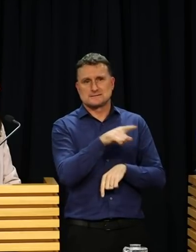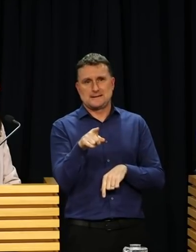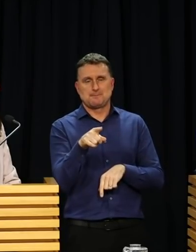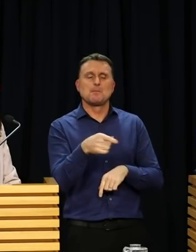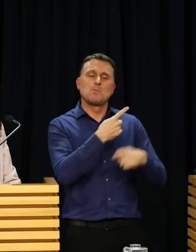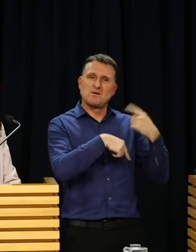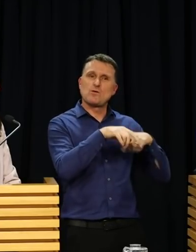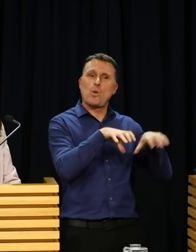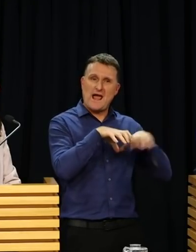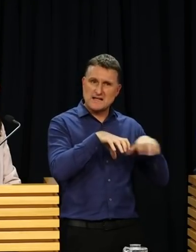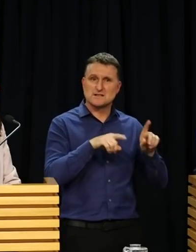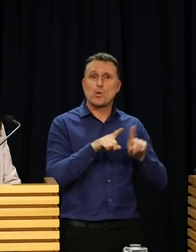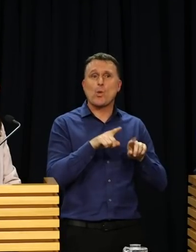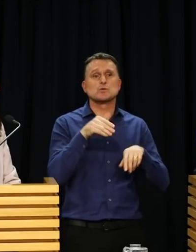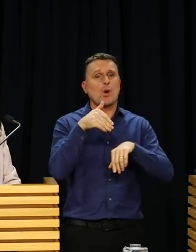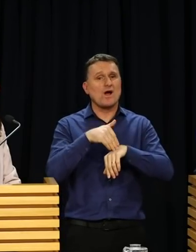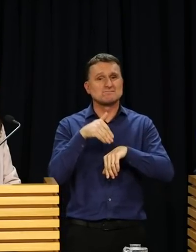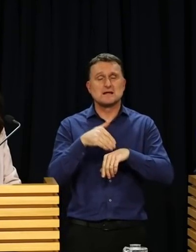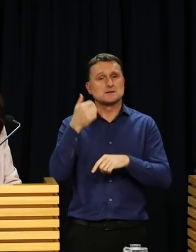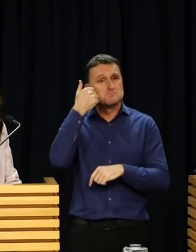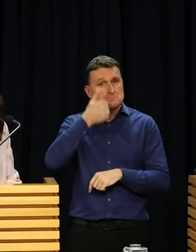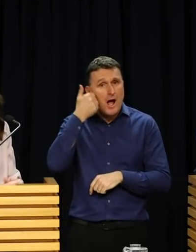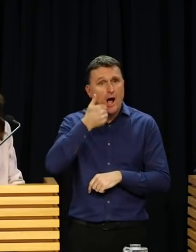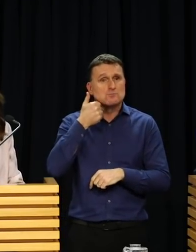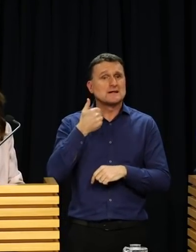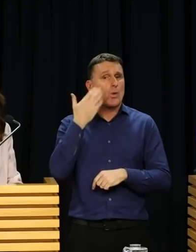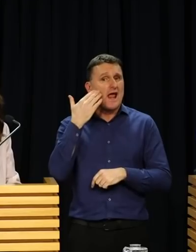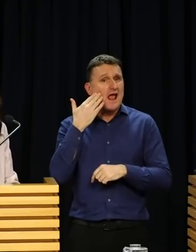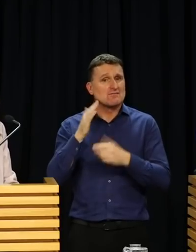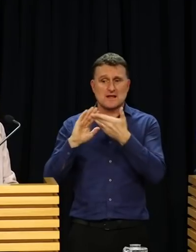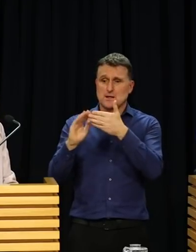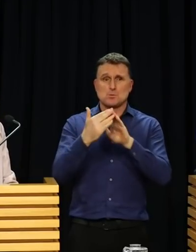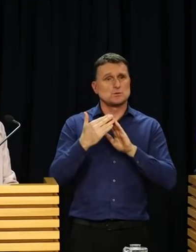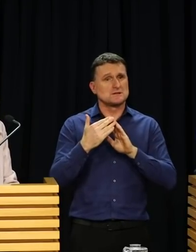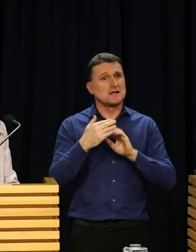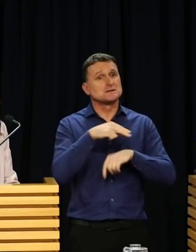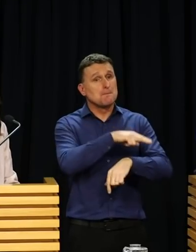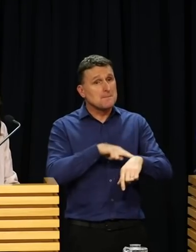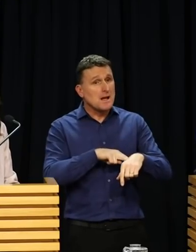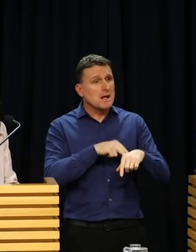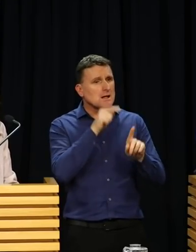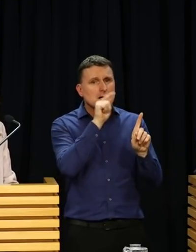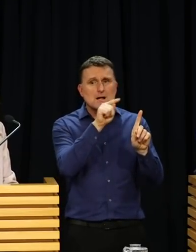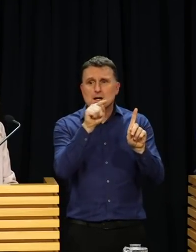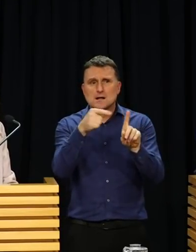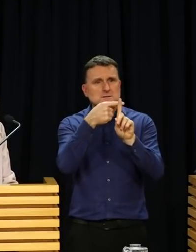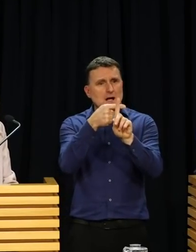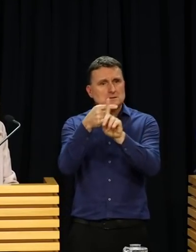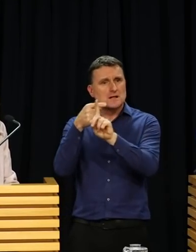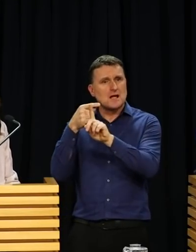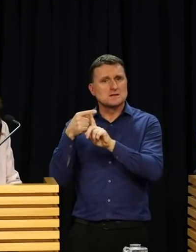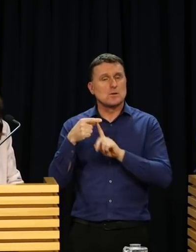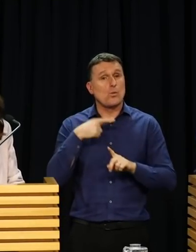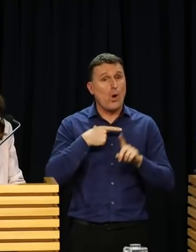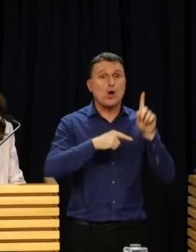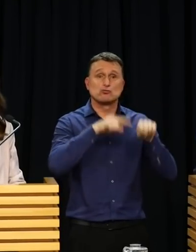also affected Māori and other ethnic communities who were unfairly targeted and impacted by the random police checks of